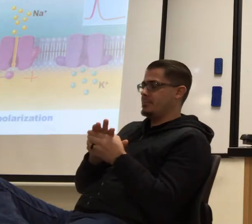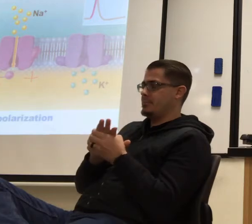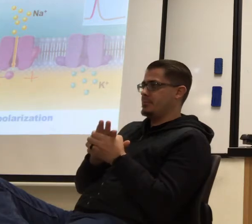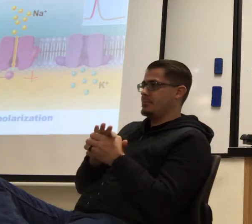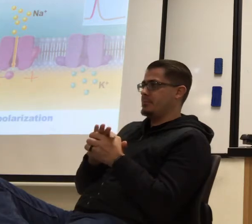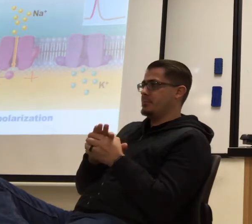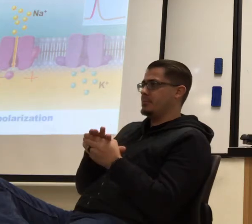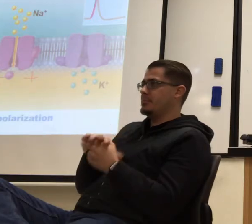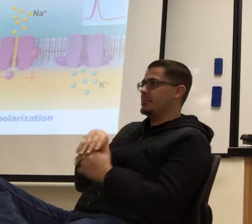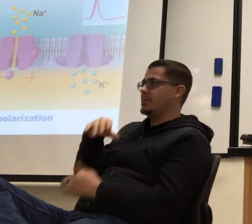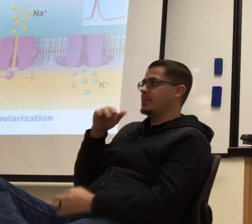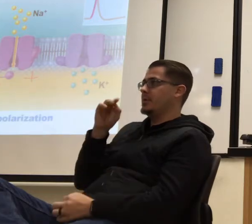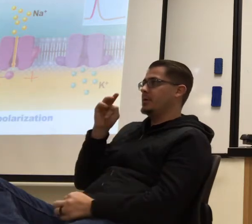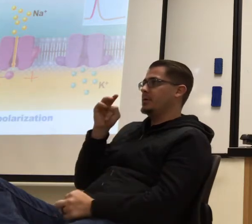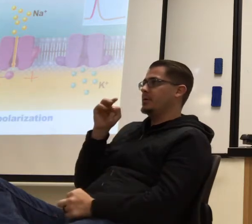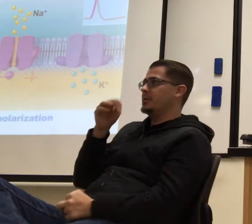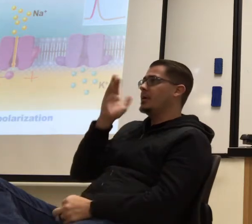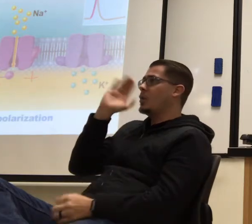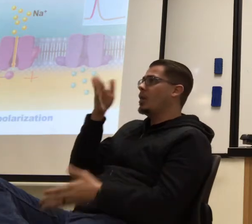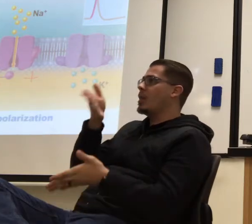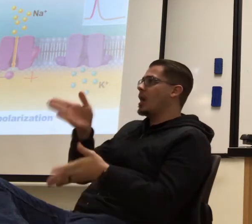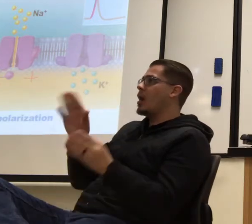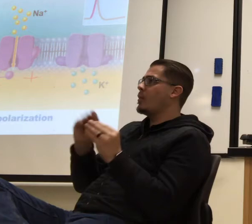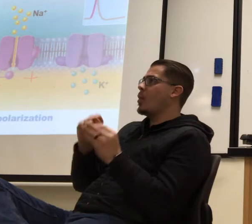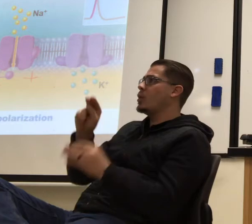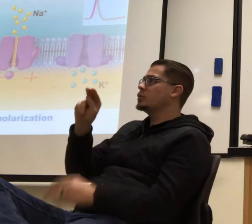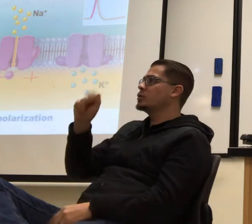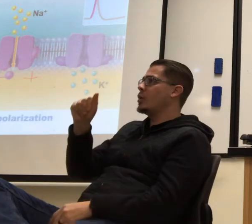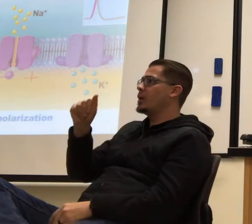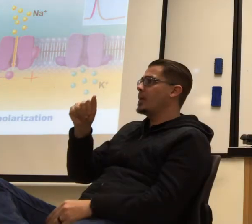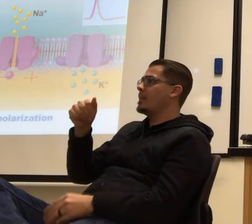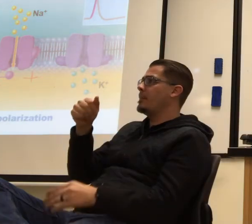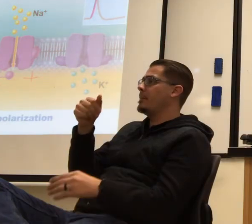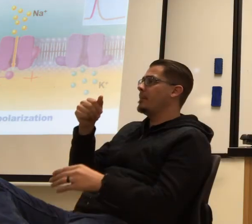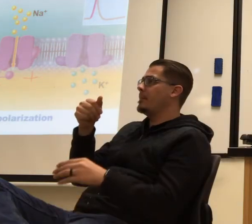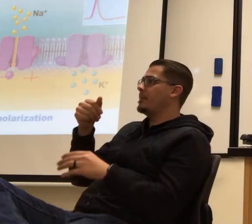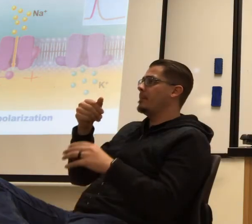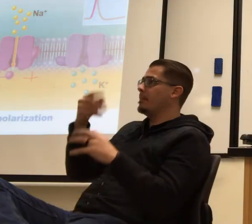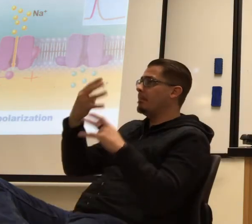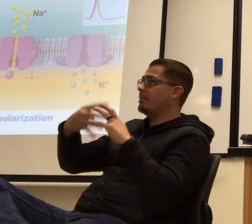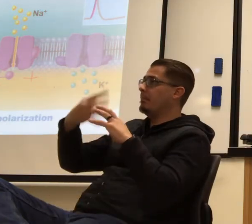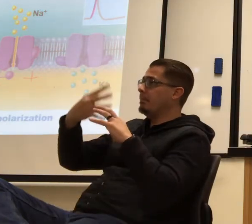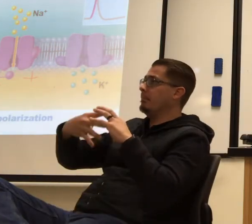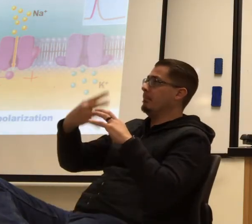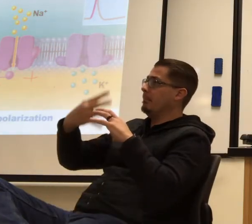well, you're going to allow more sodium influx.